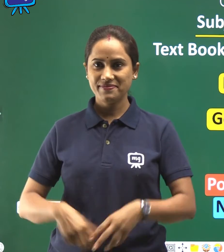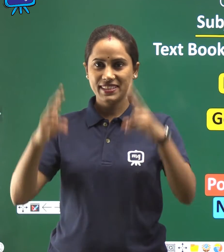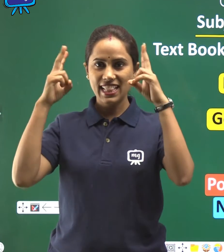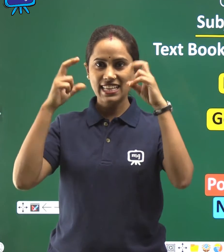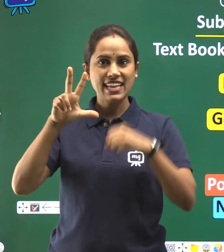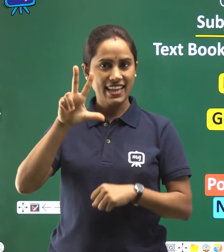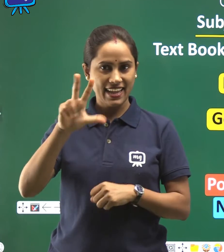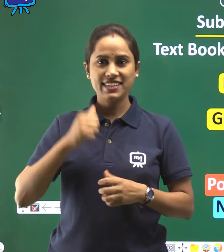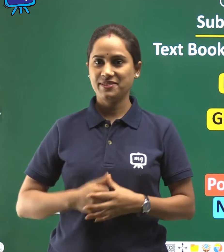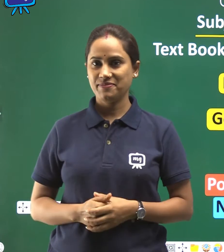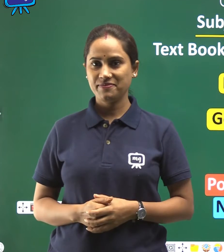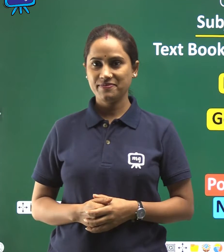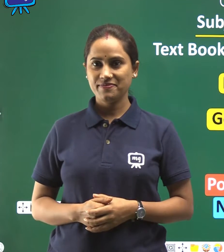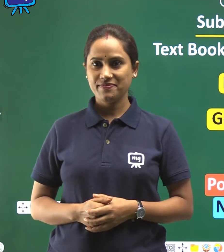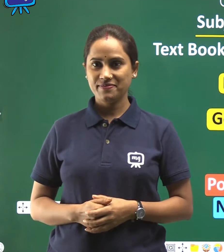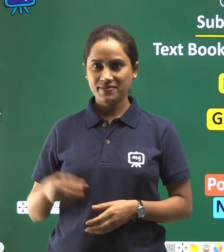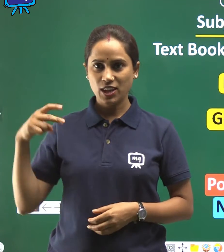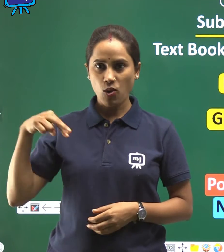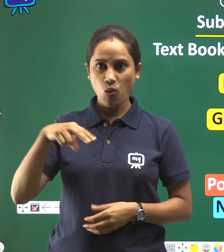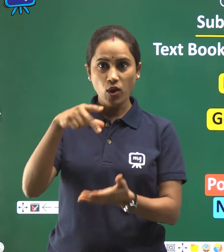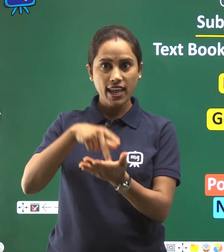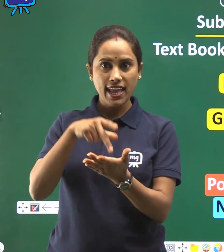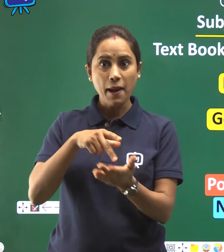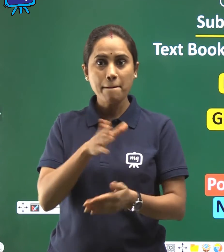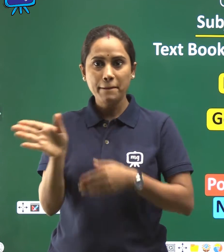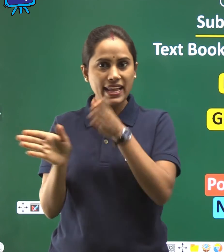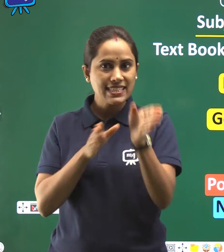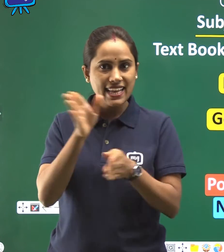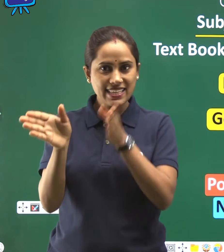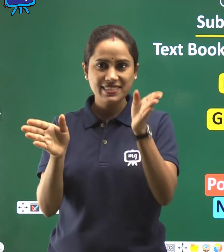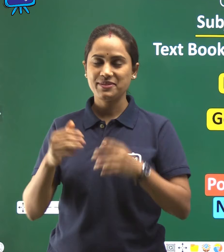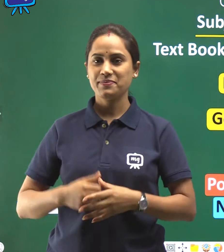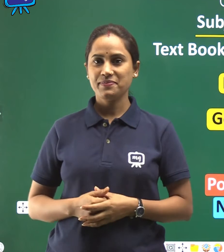Lesson 8, Going Places,